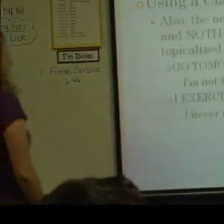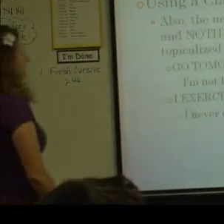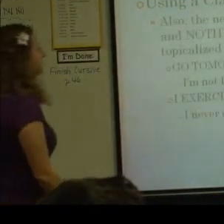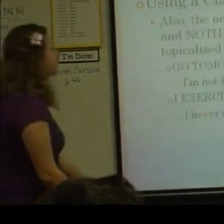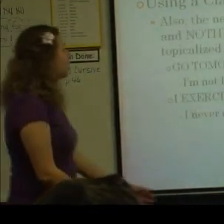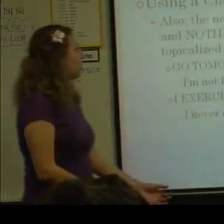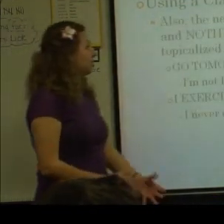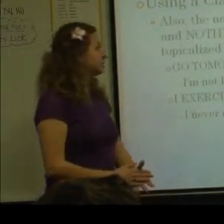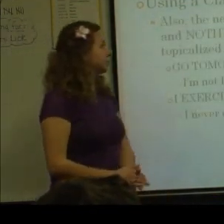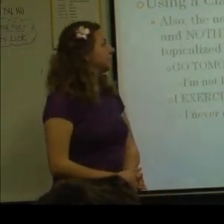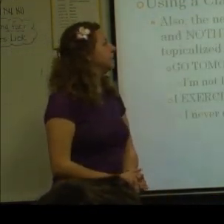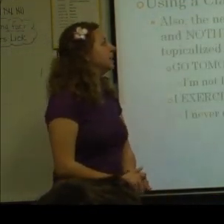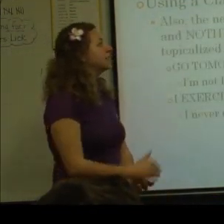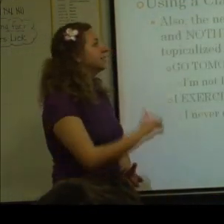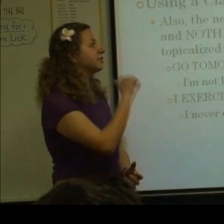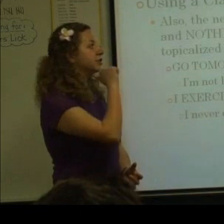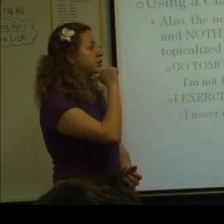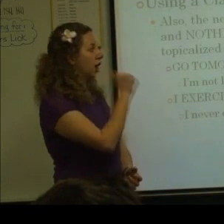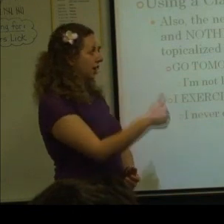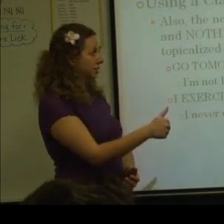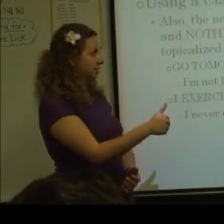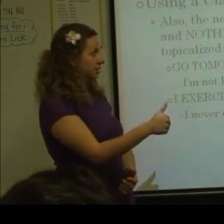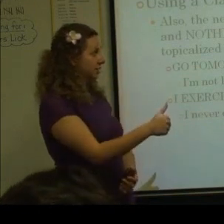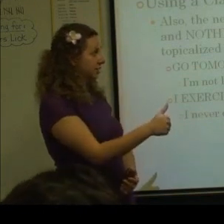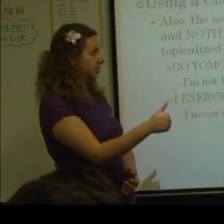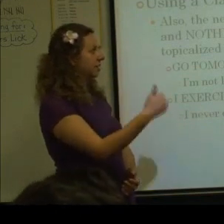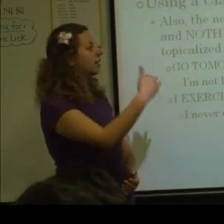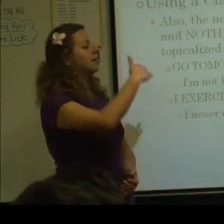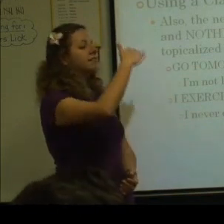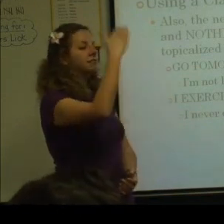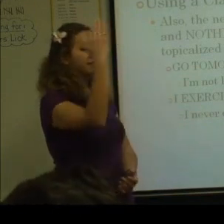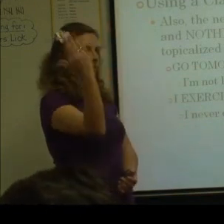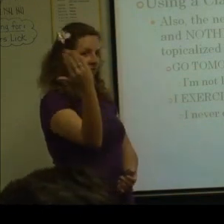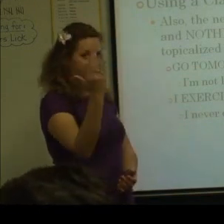Okay. Also, the negatives not, never,